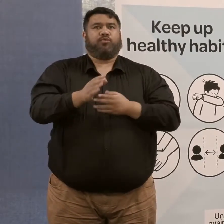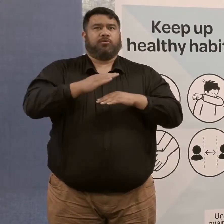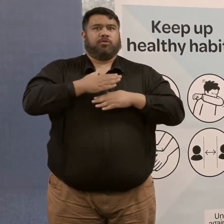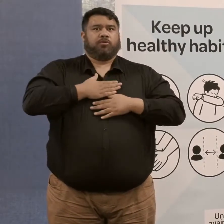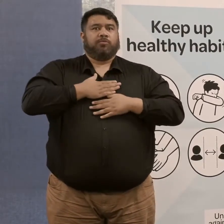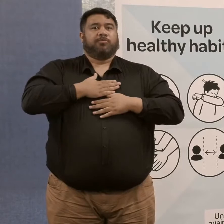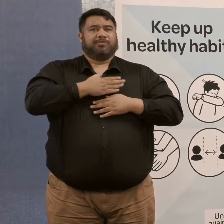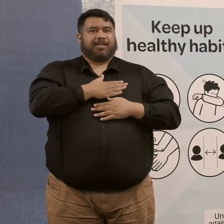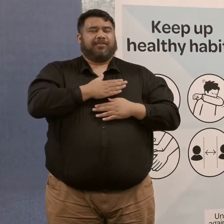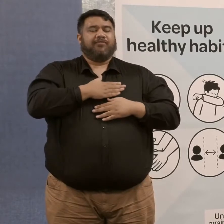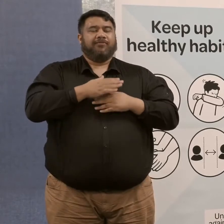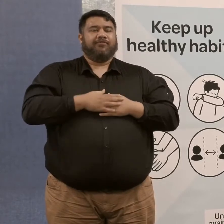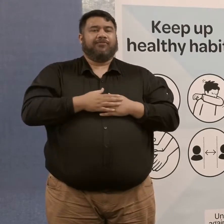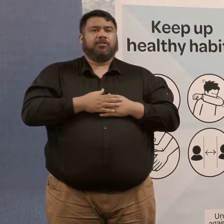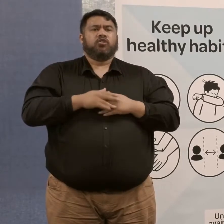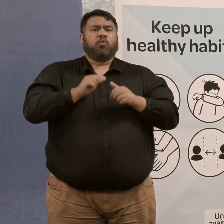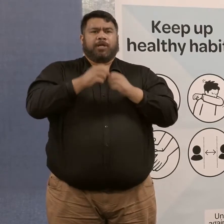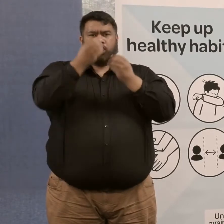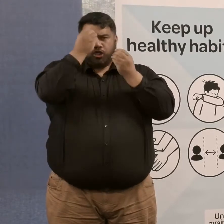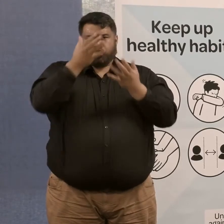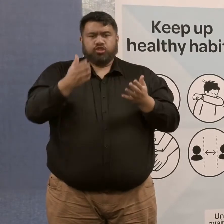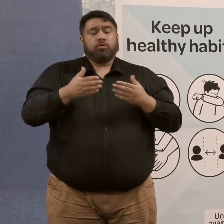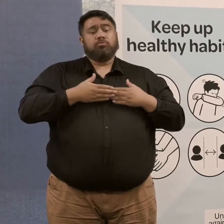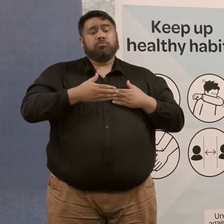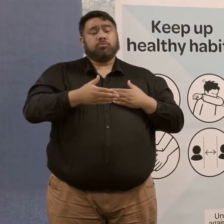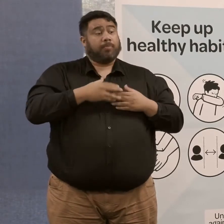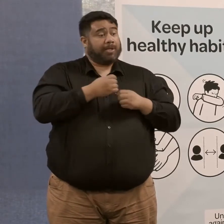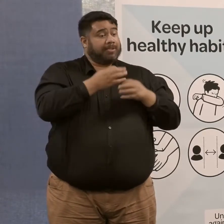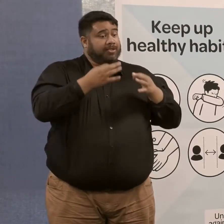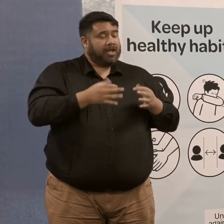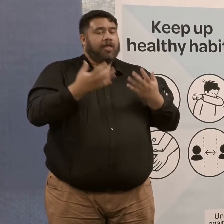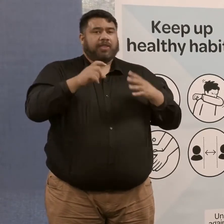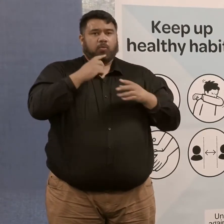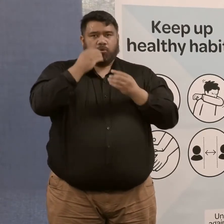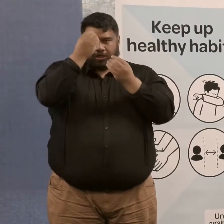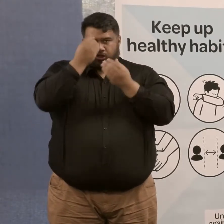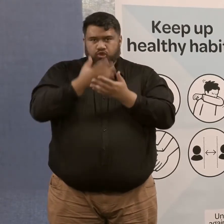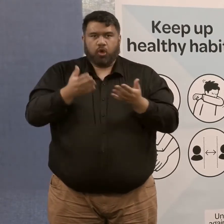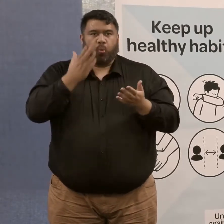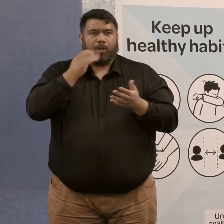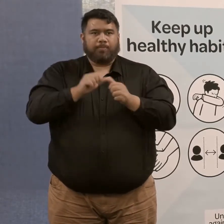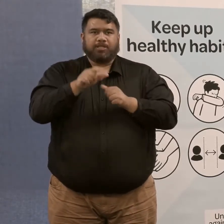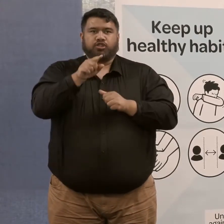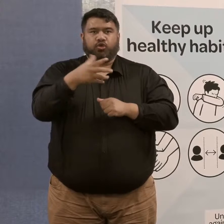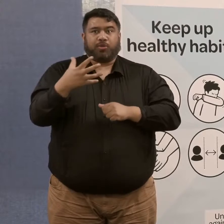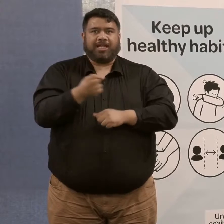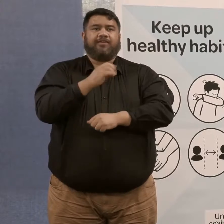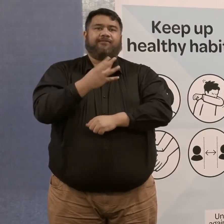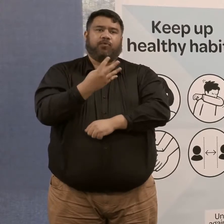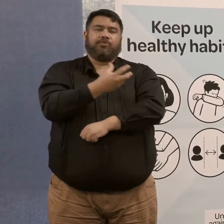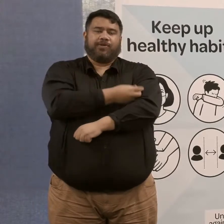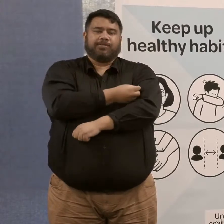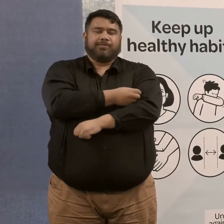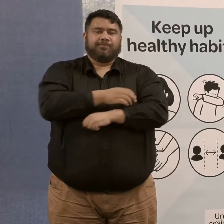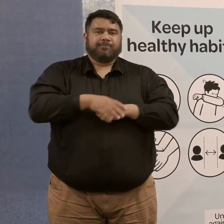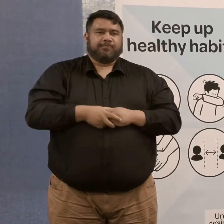have more on that when final decisions have been made and we can provide the detailed operational information.